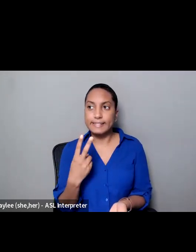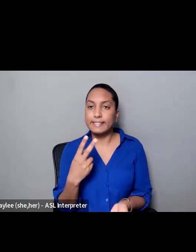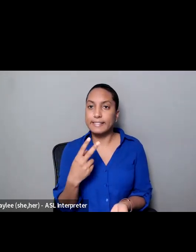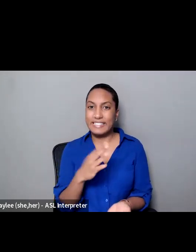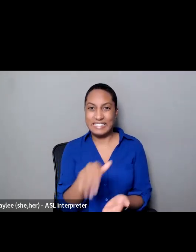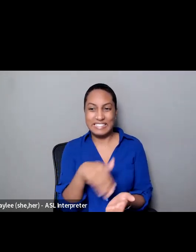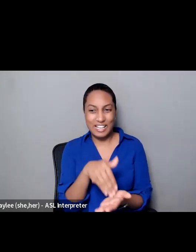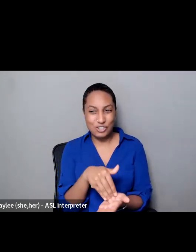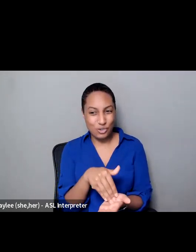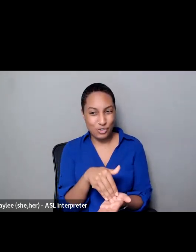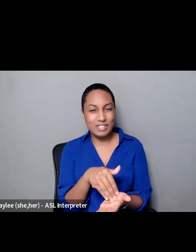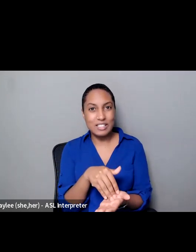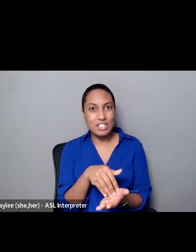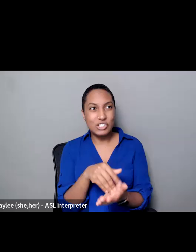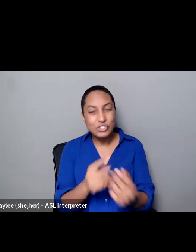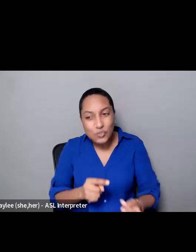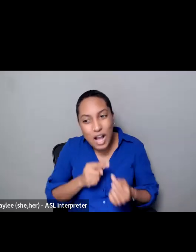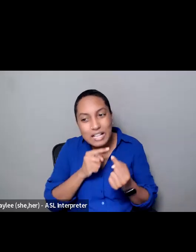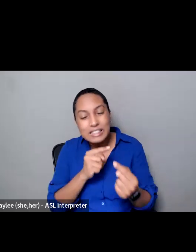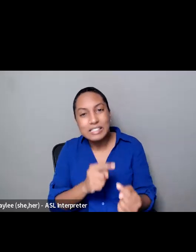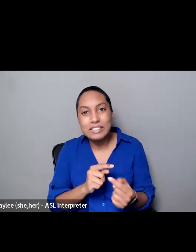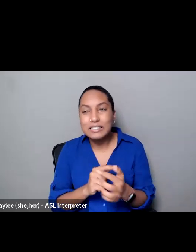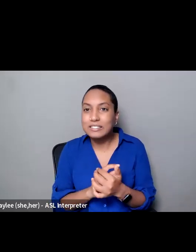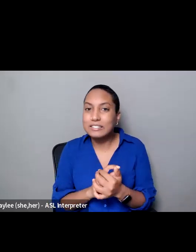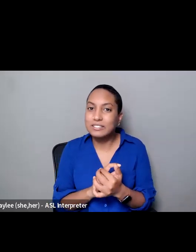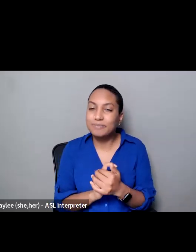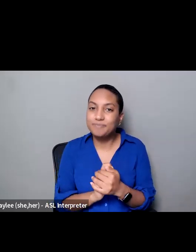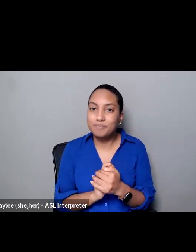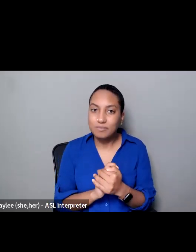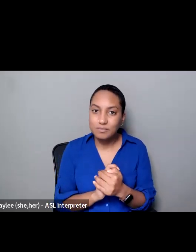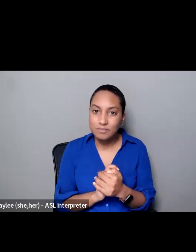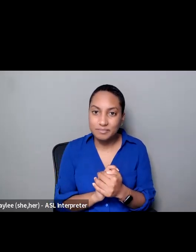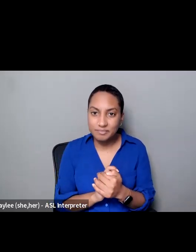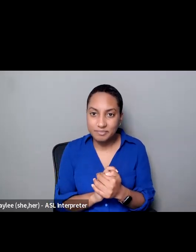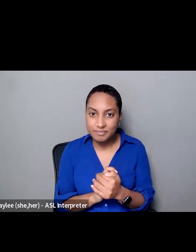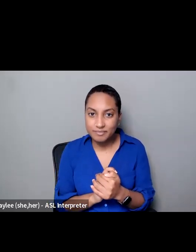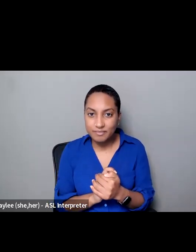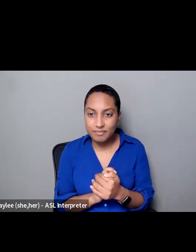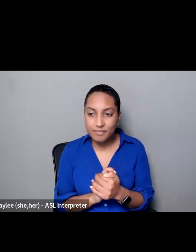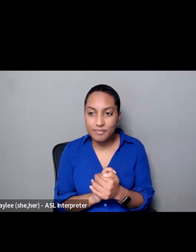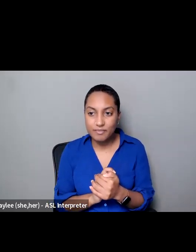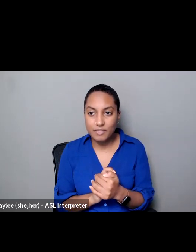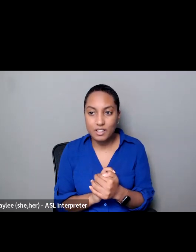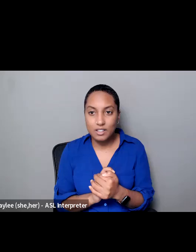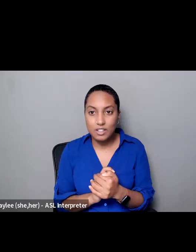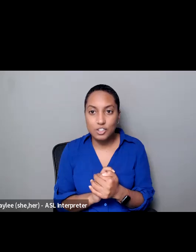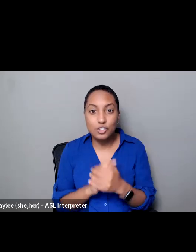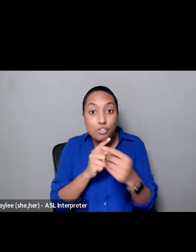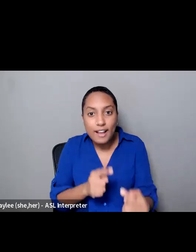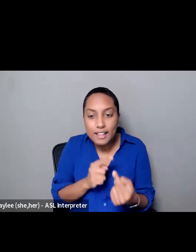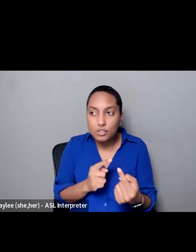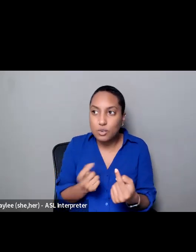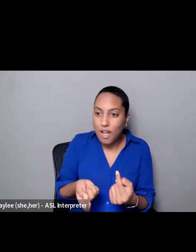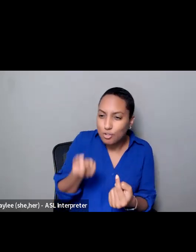struggling to understand and respond to the community, the disability